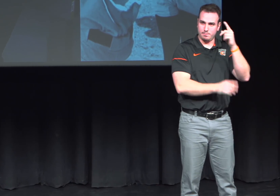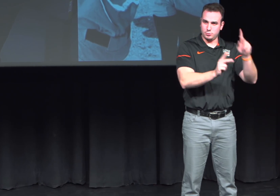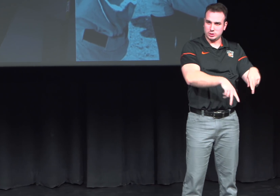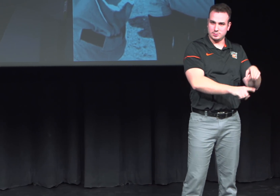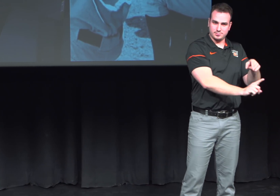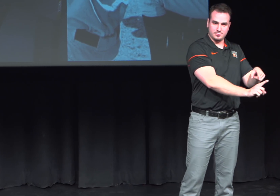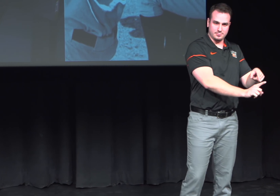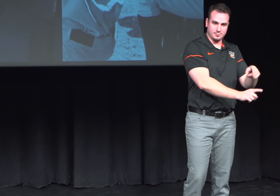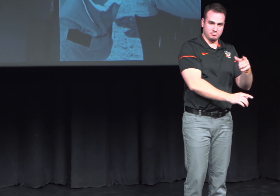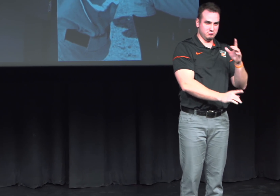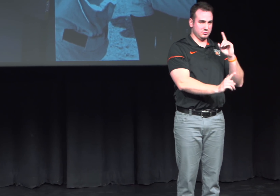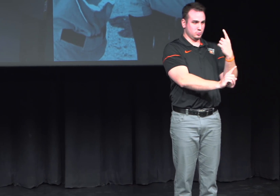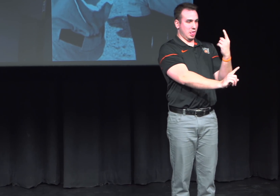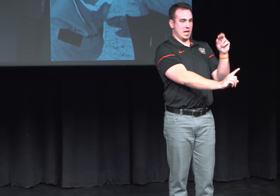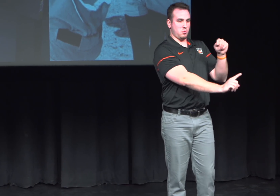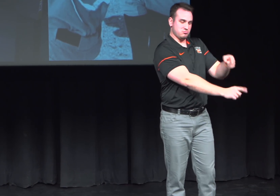ream out player by player, one by one.